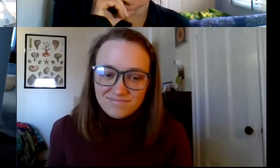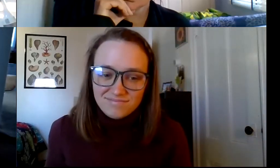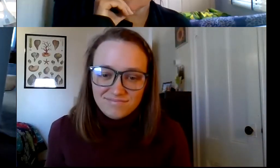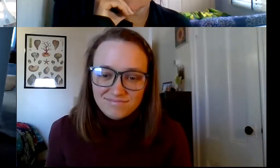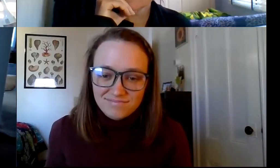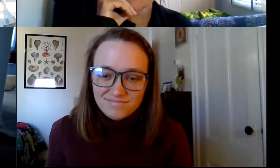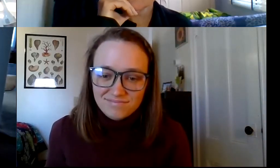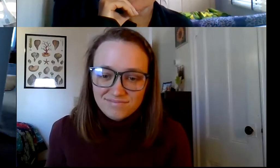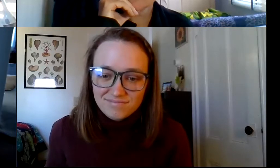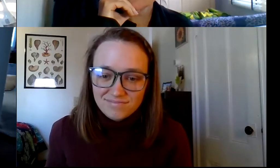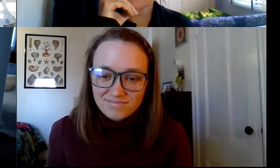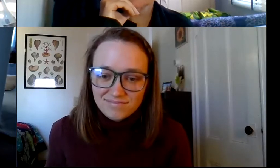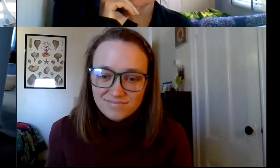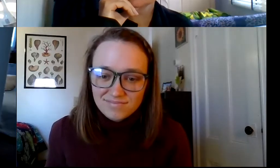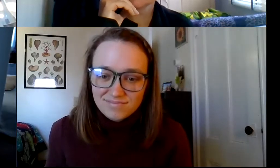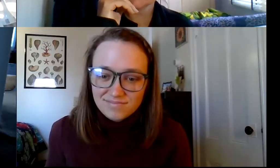Yes.